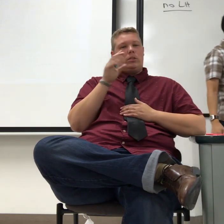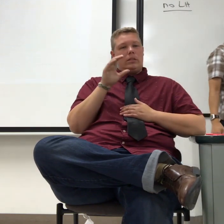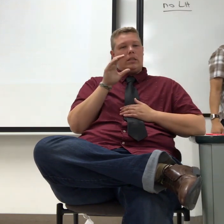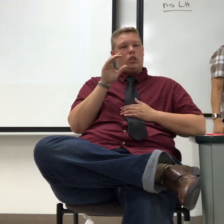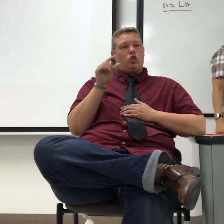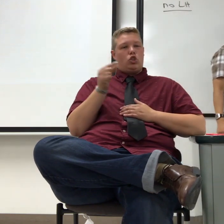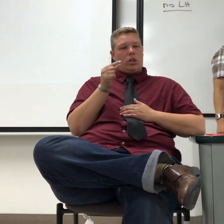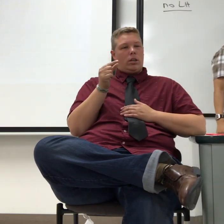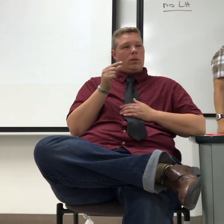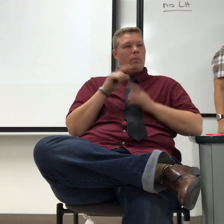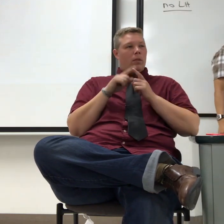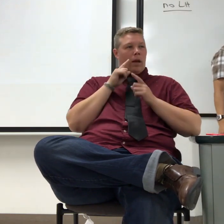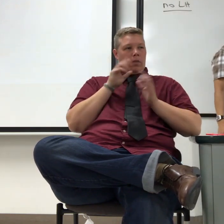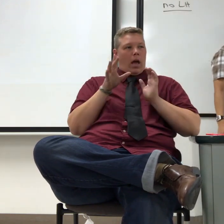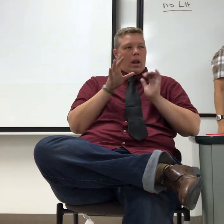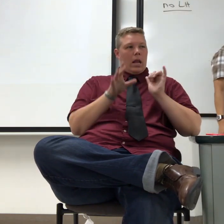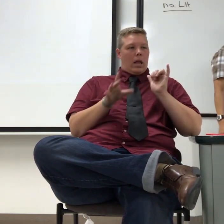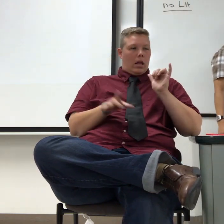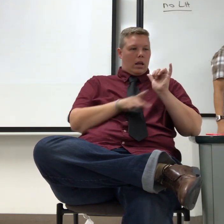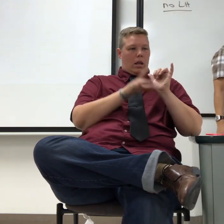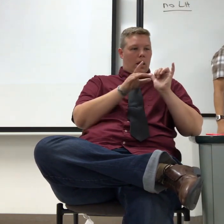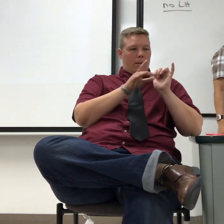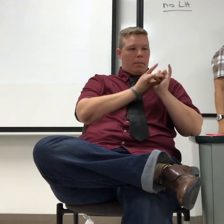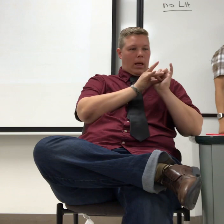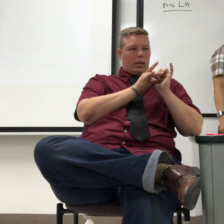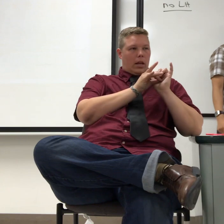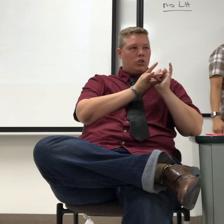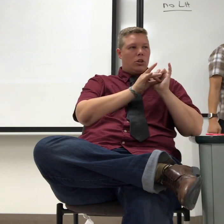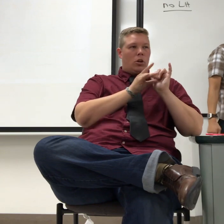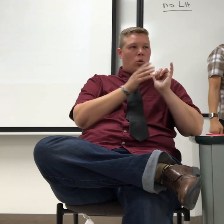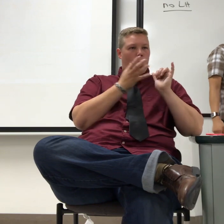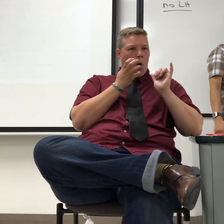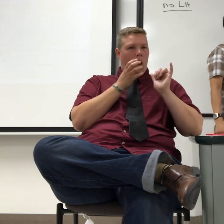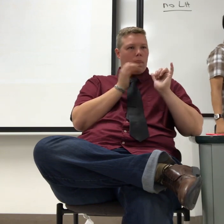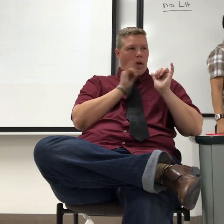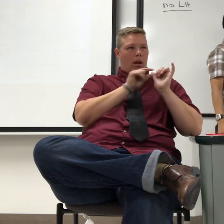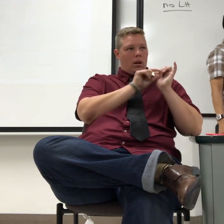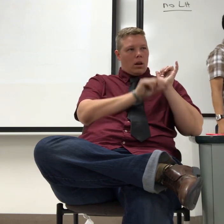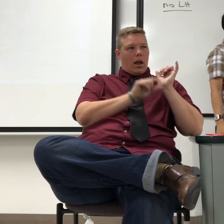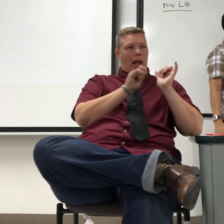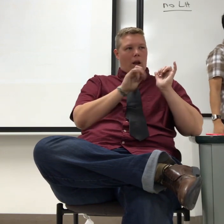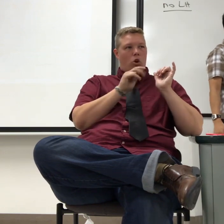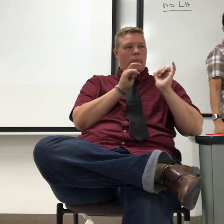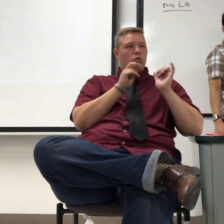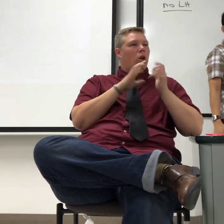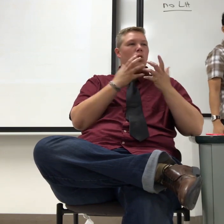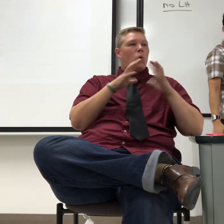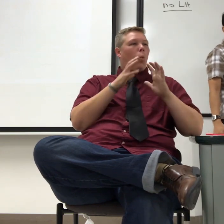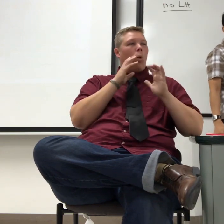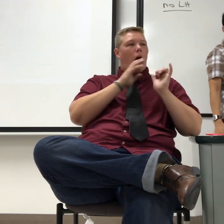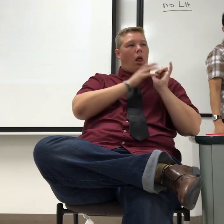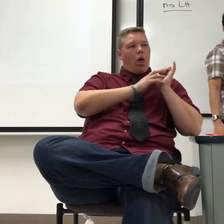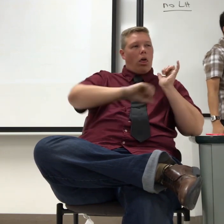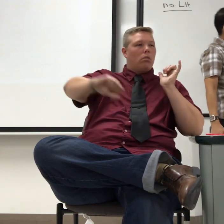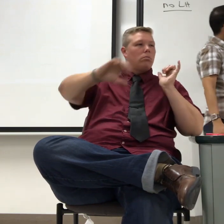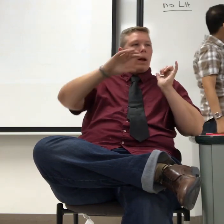had this implantation, you want to maintain the endometrium. You don't want to have menses. You'll lose the implantation,